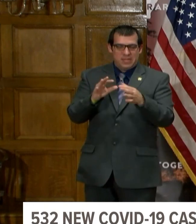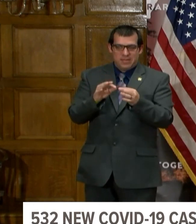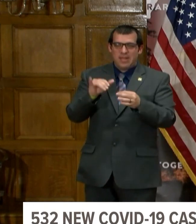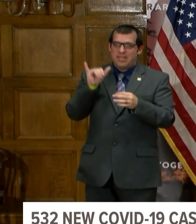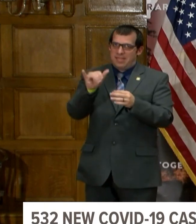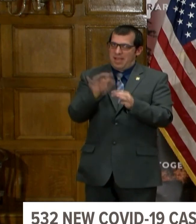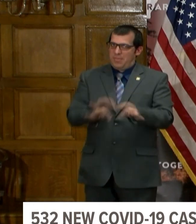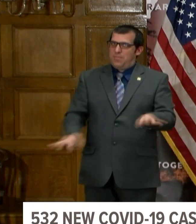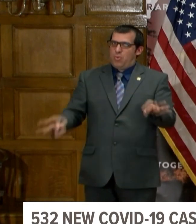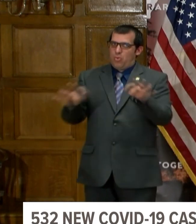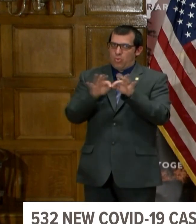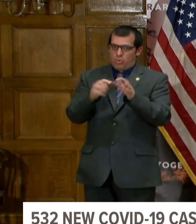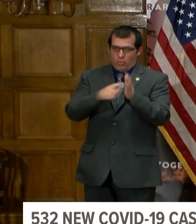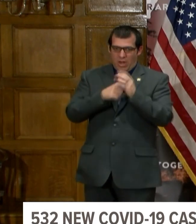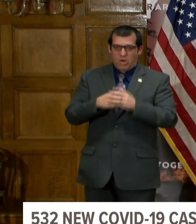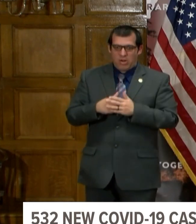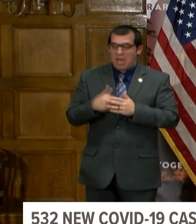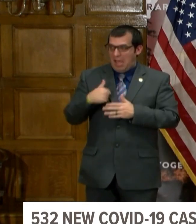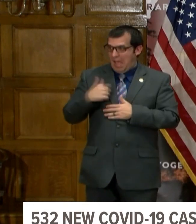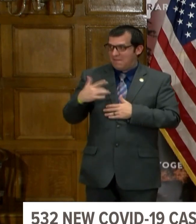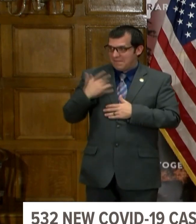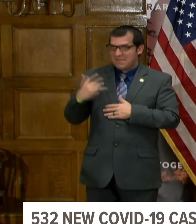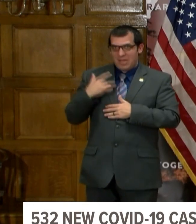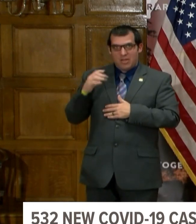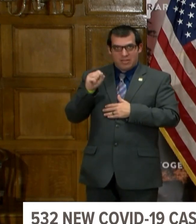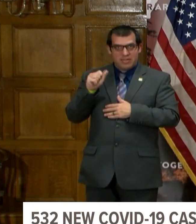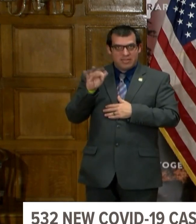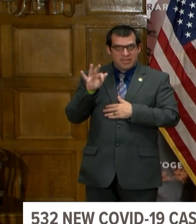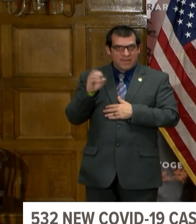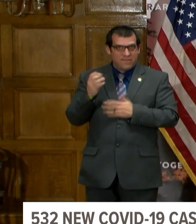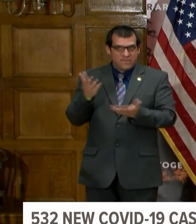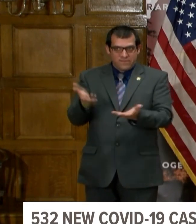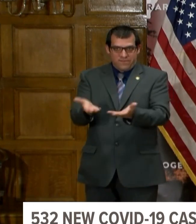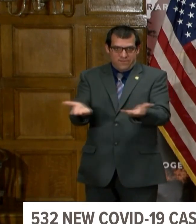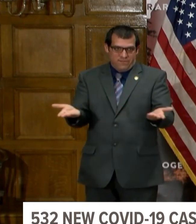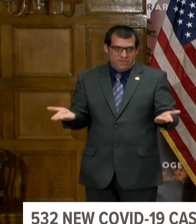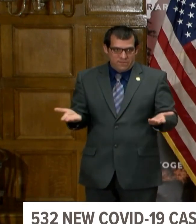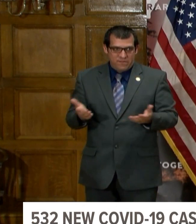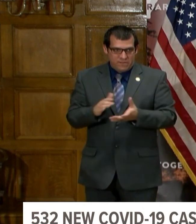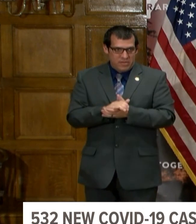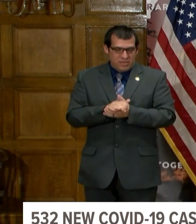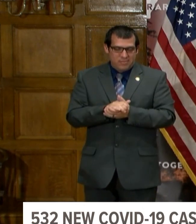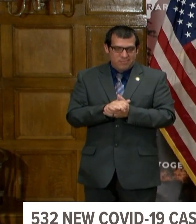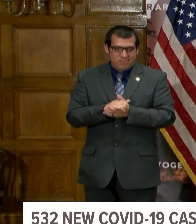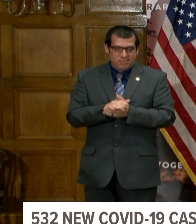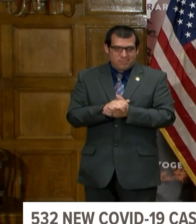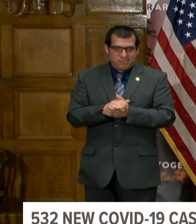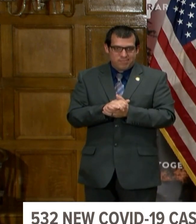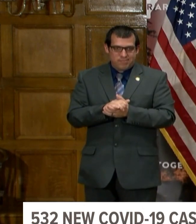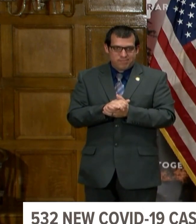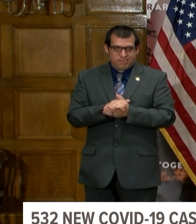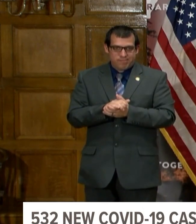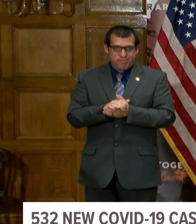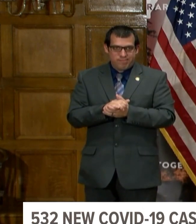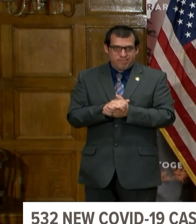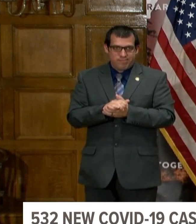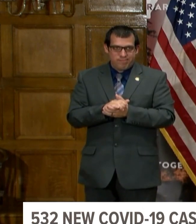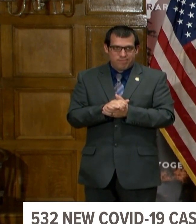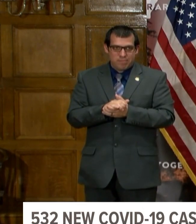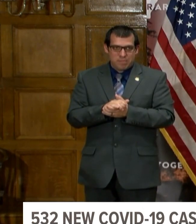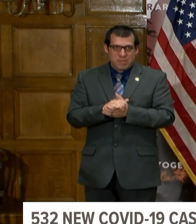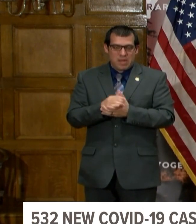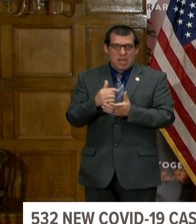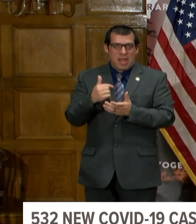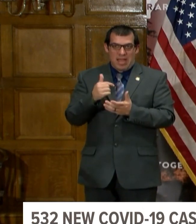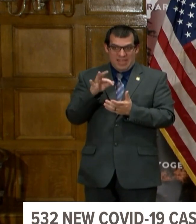ingredients for me. I felt safe there, and I wouldn't